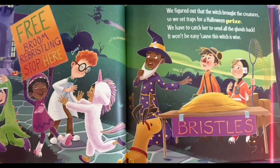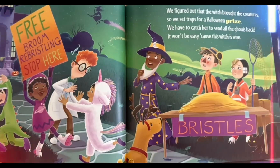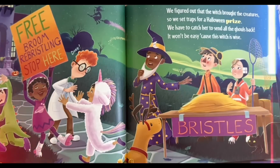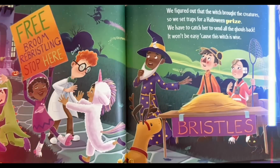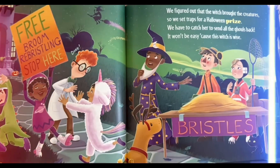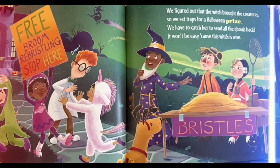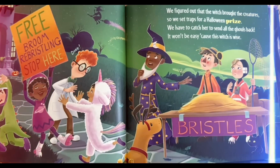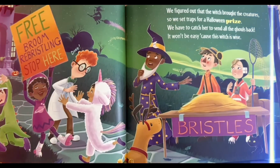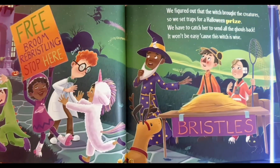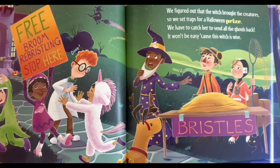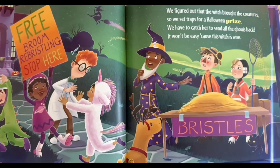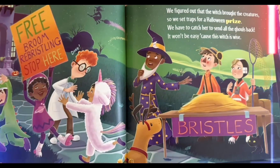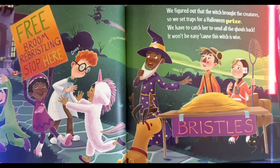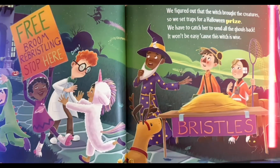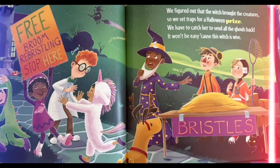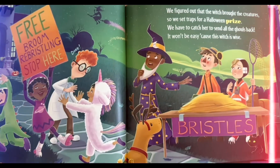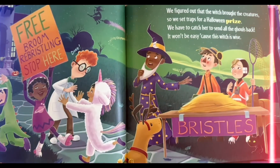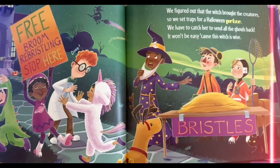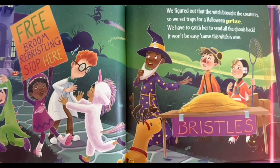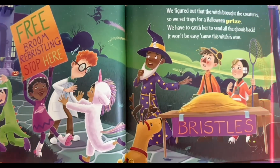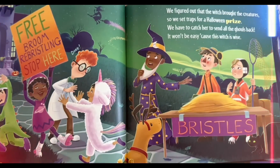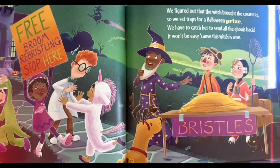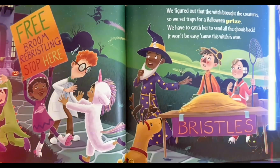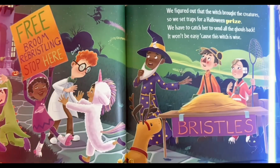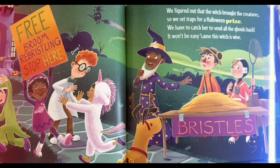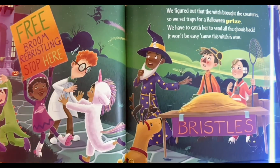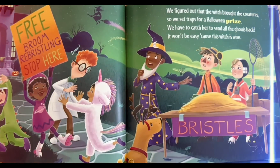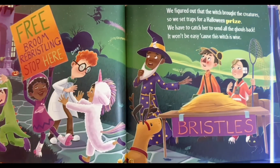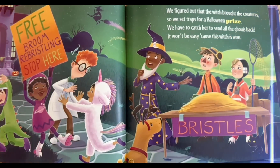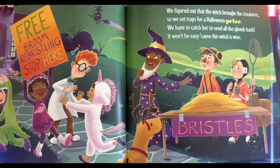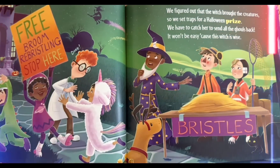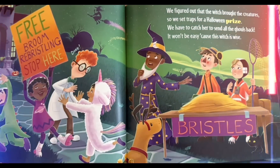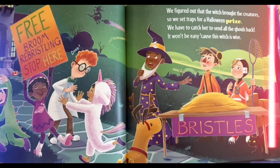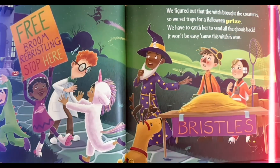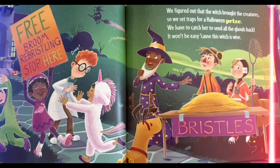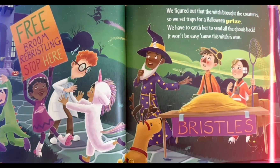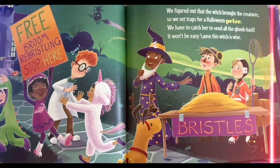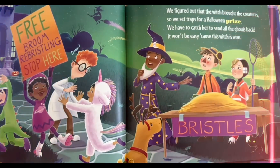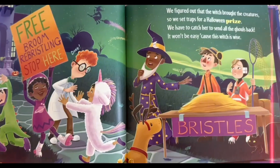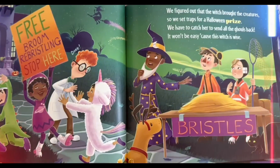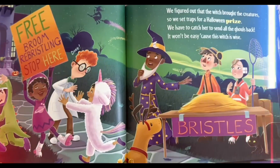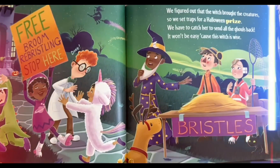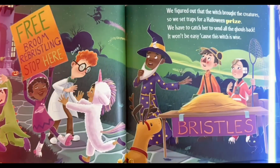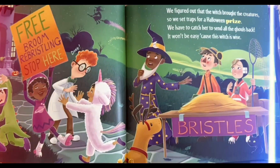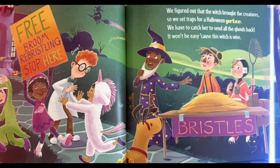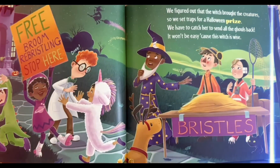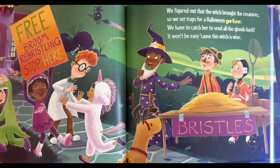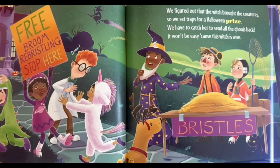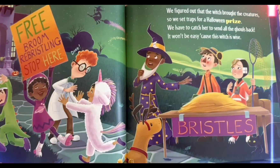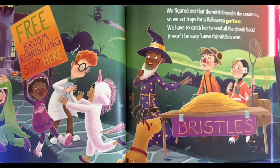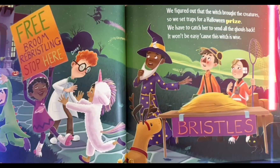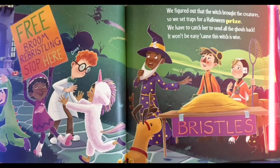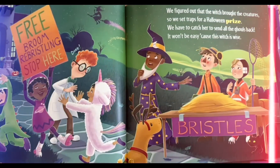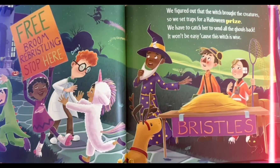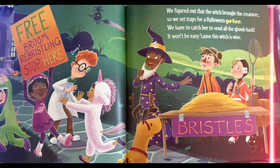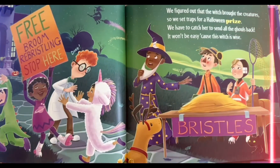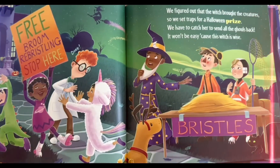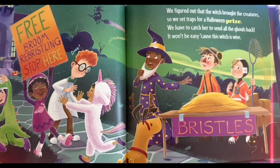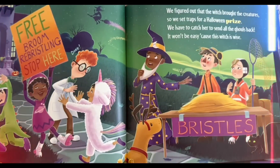We figured out that the witch brought the creatures. So we set traps for a Halloween prize.